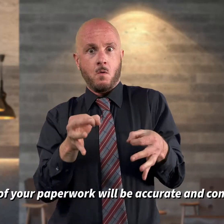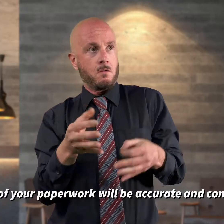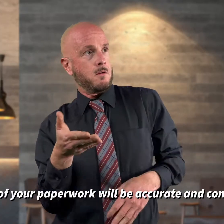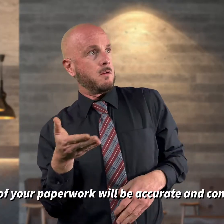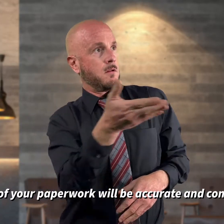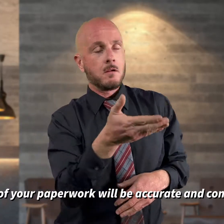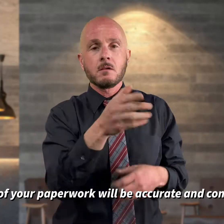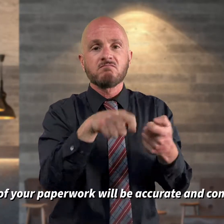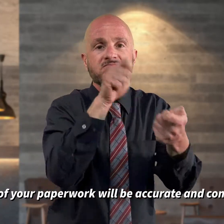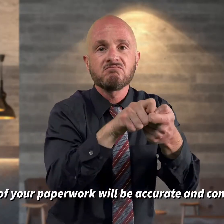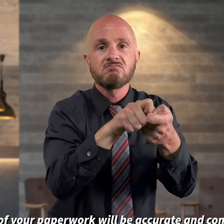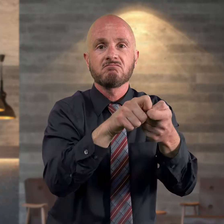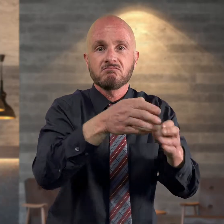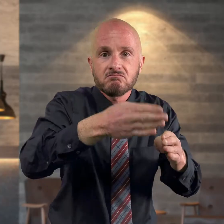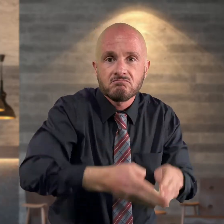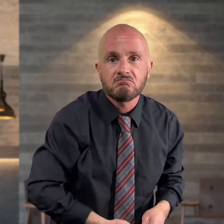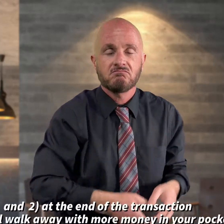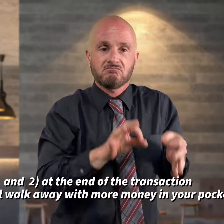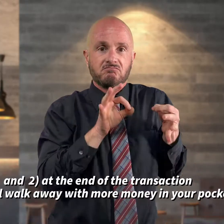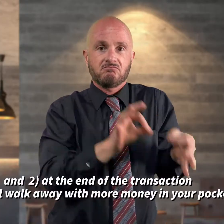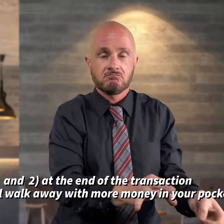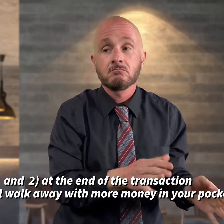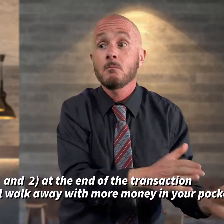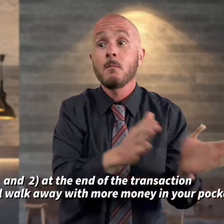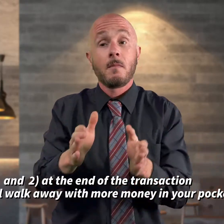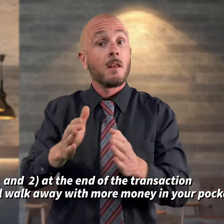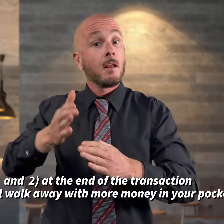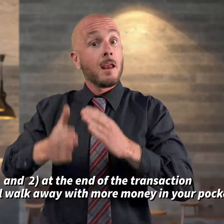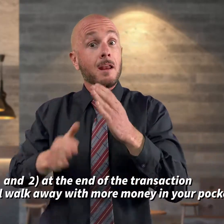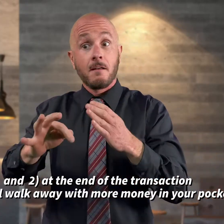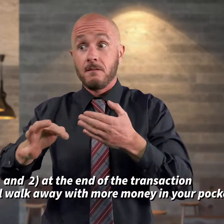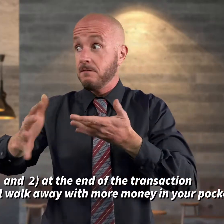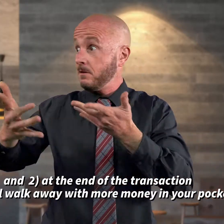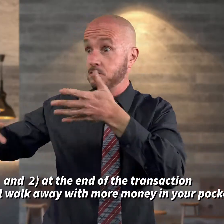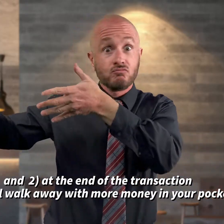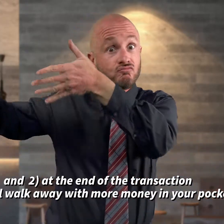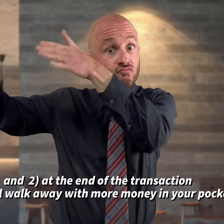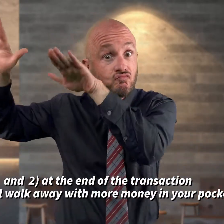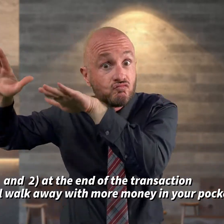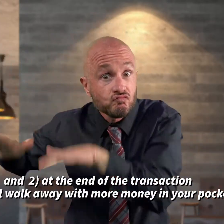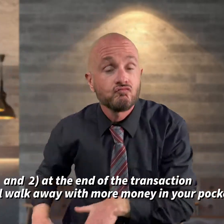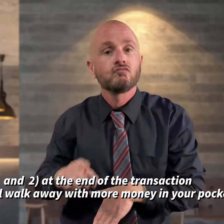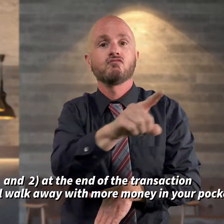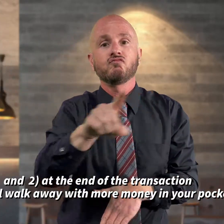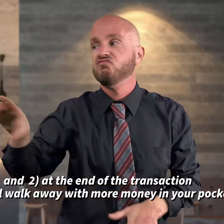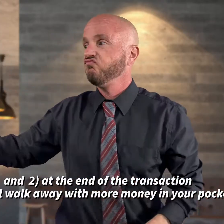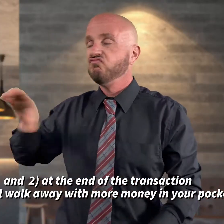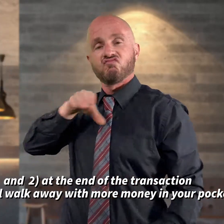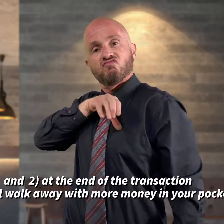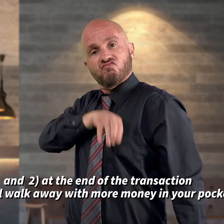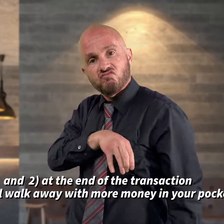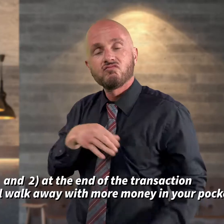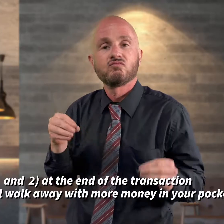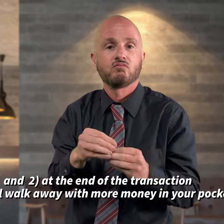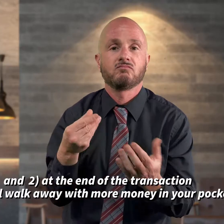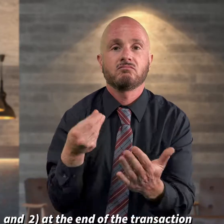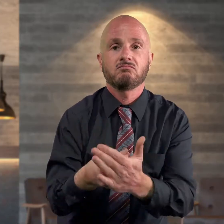and complete. And number two, that at the end of the transaction, you will walk away with more money in your